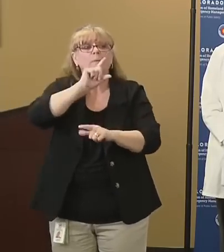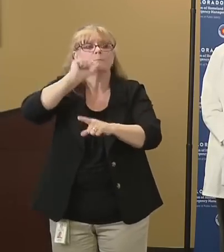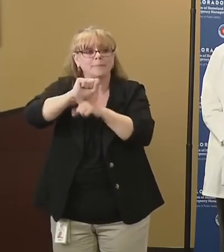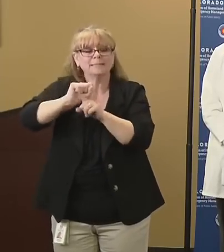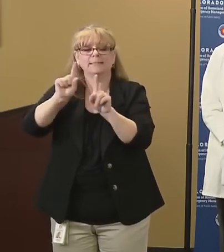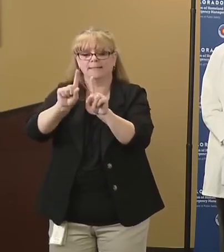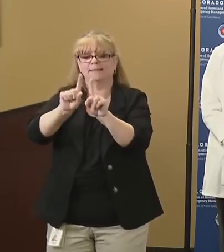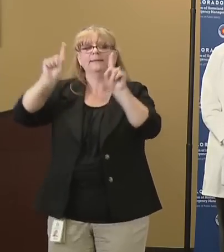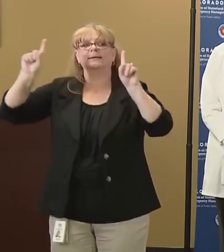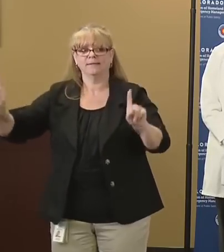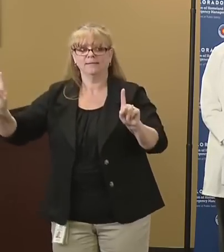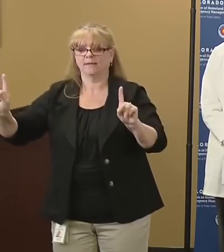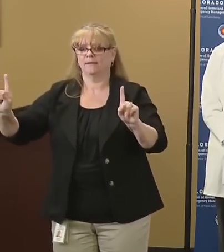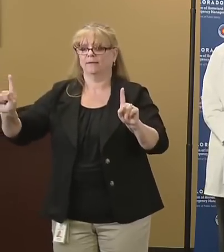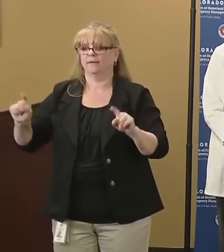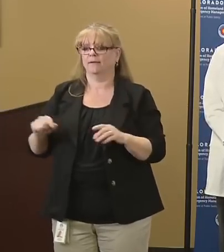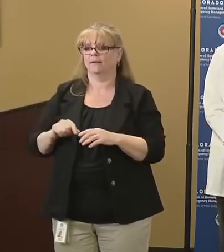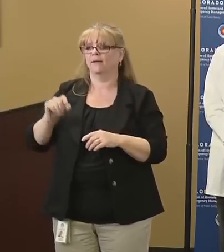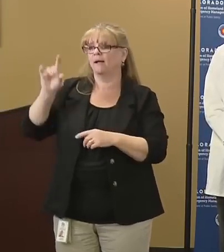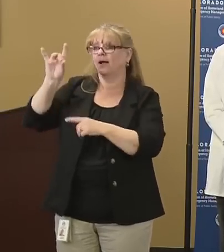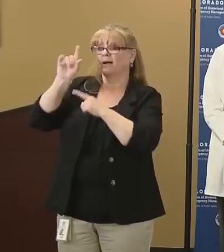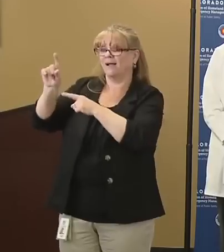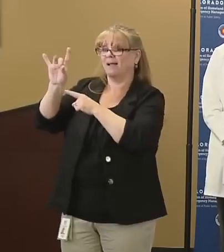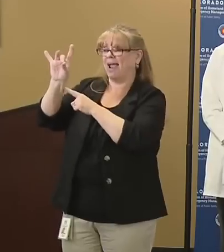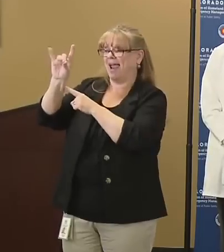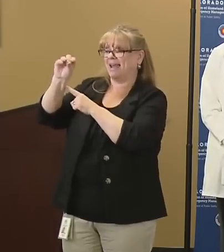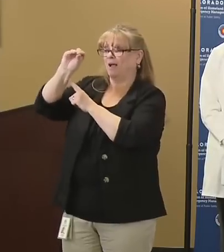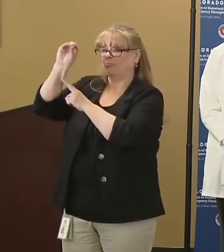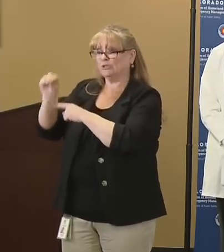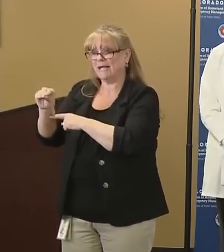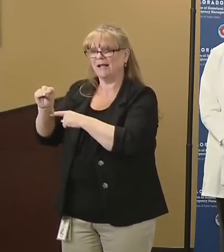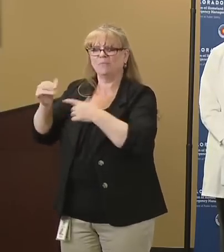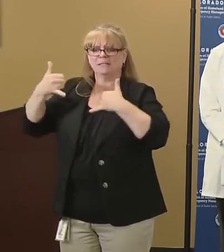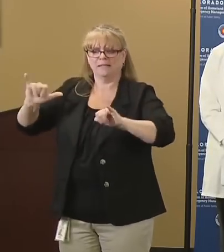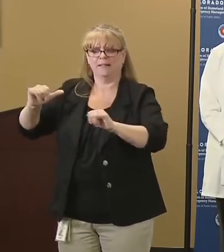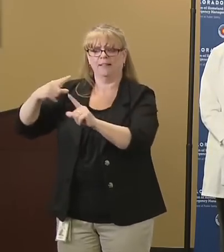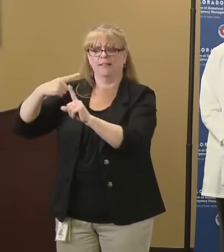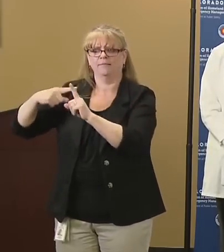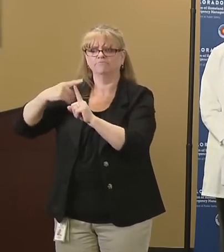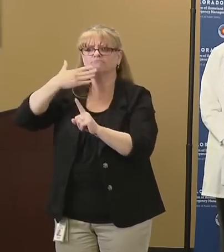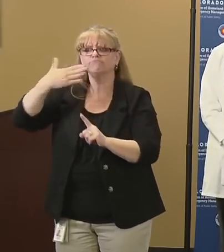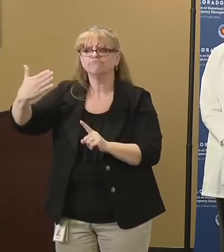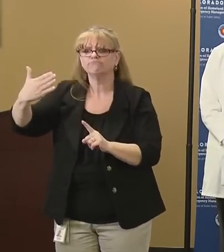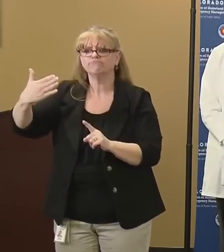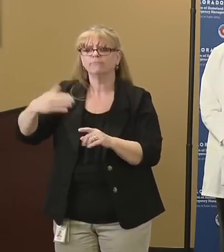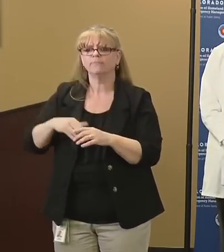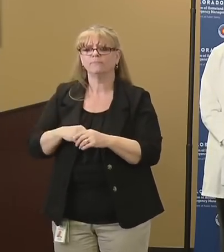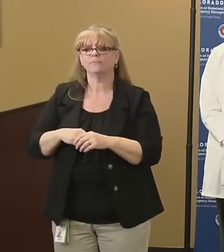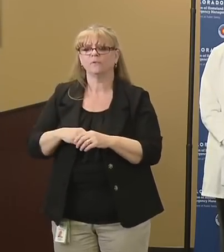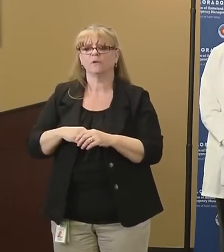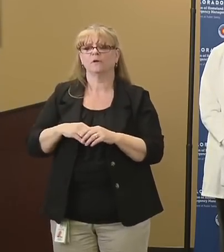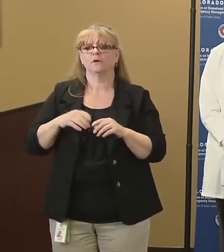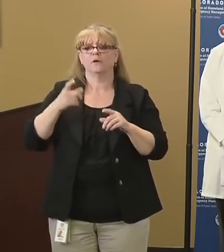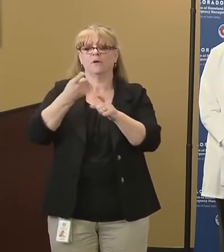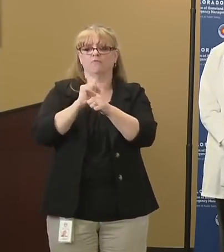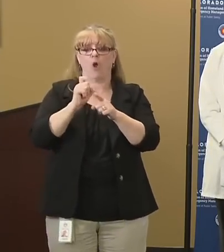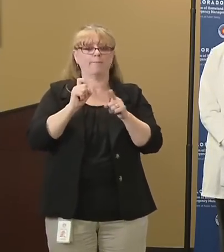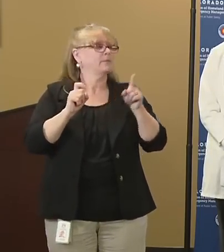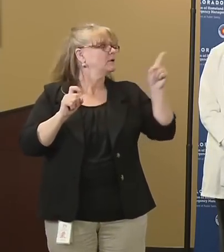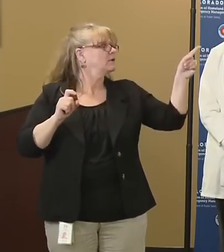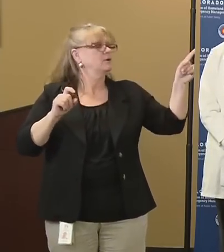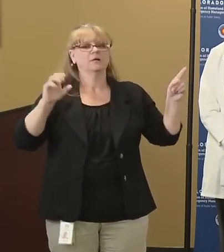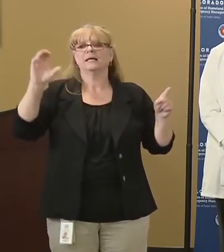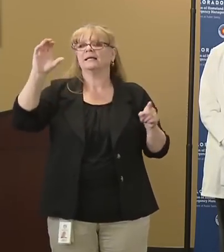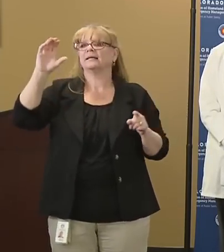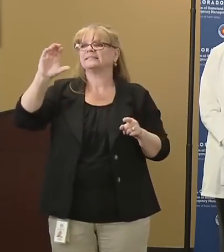it is a positive indicator. Colorado Department of Transportation is providing this critical analysis, and this is being reported back to